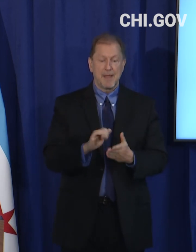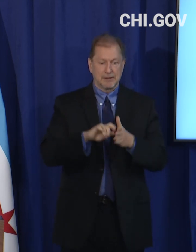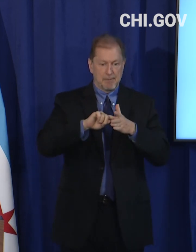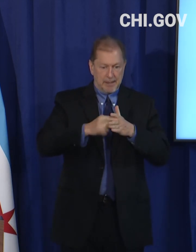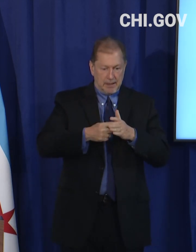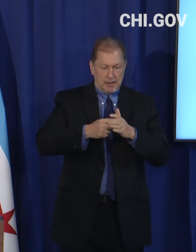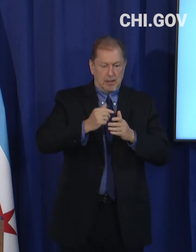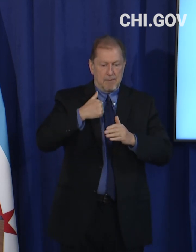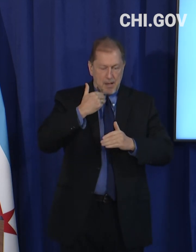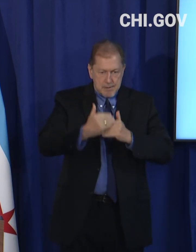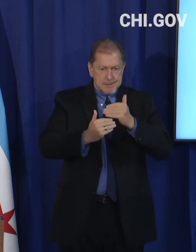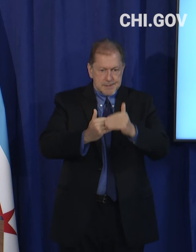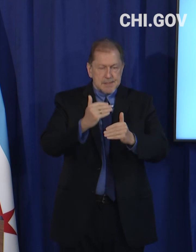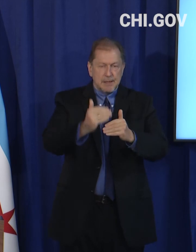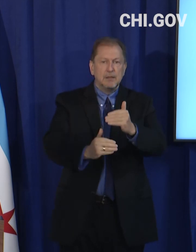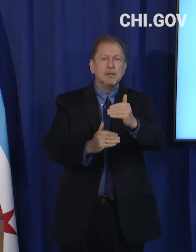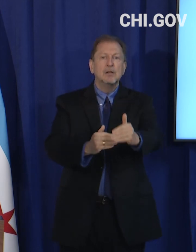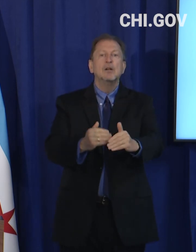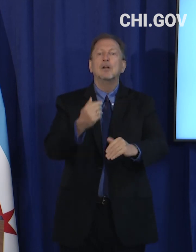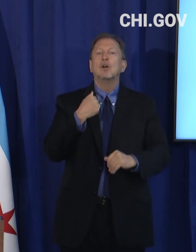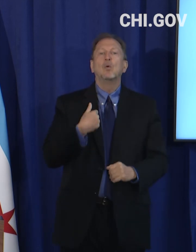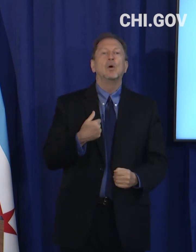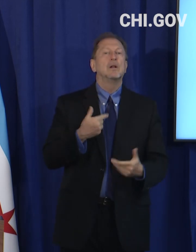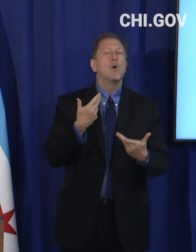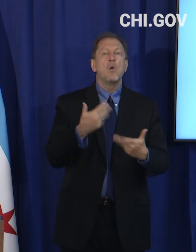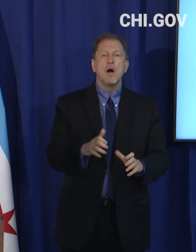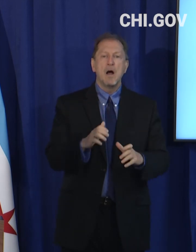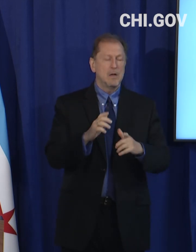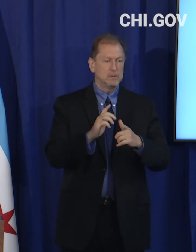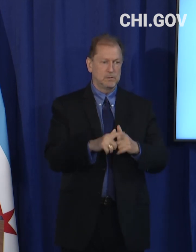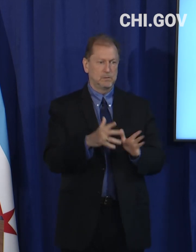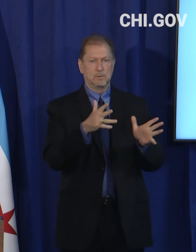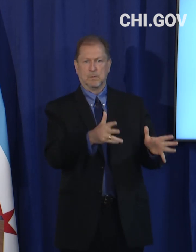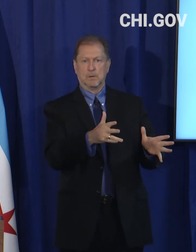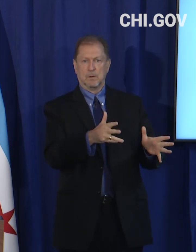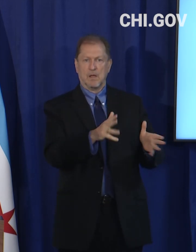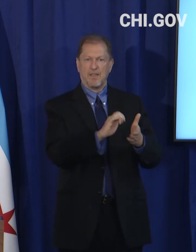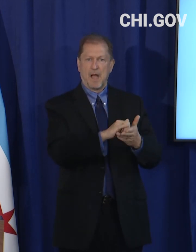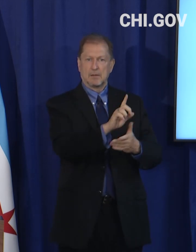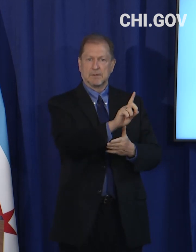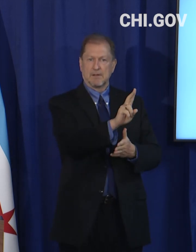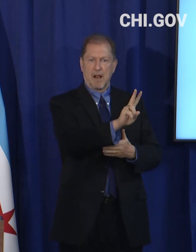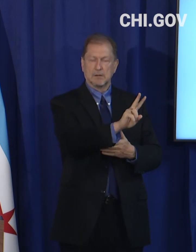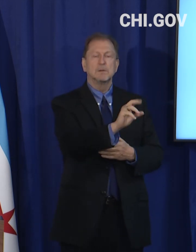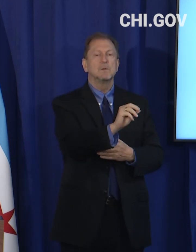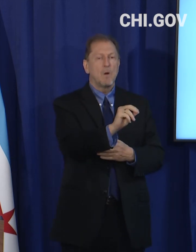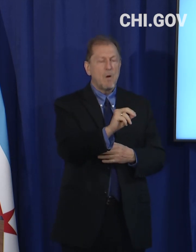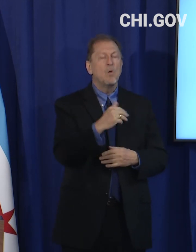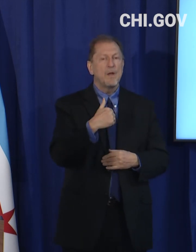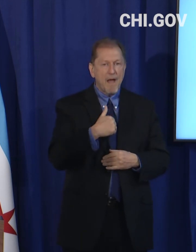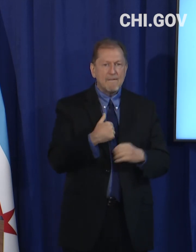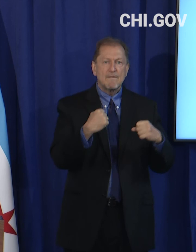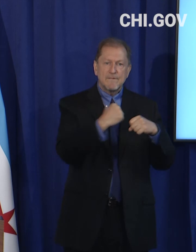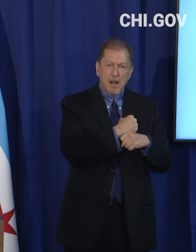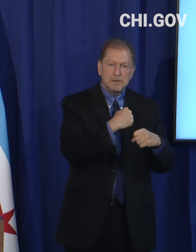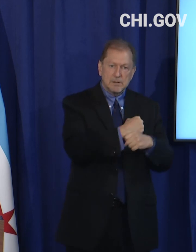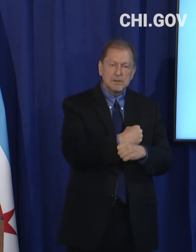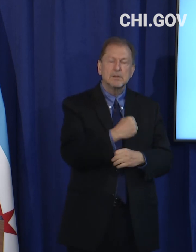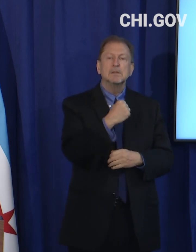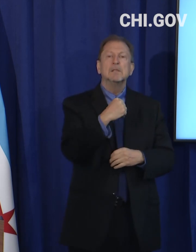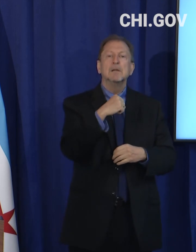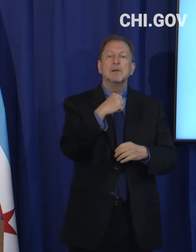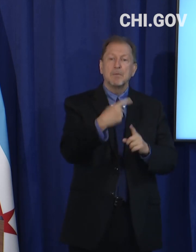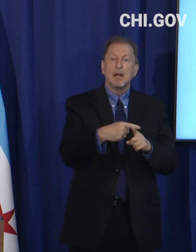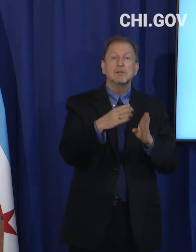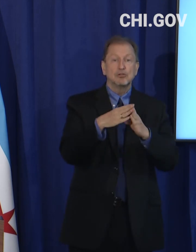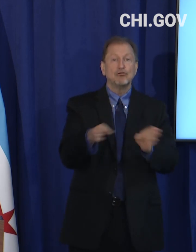is building that breaks down the silos and gets at the root causes of violence, including domestic violence. We cannot